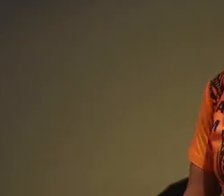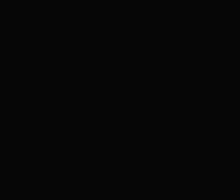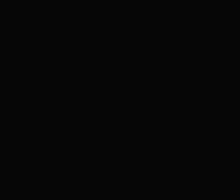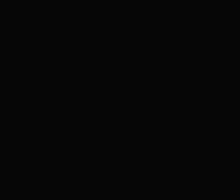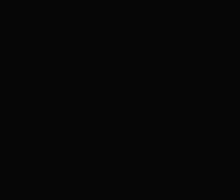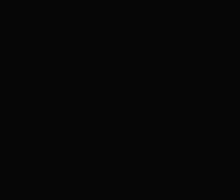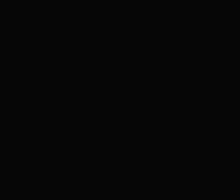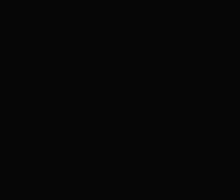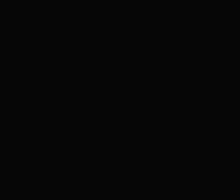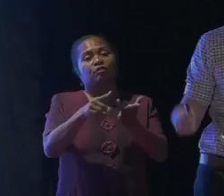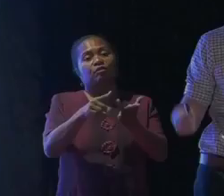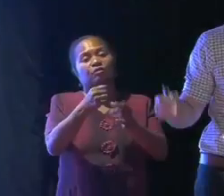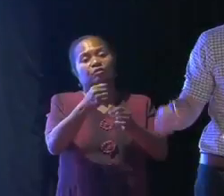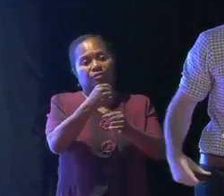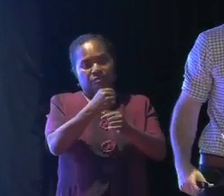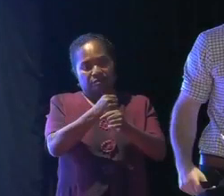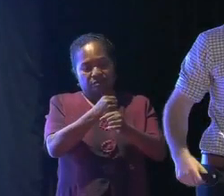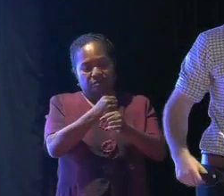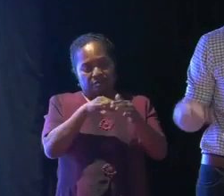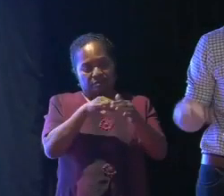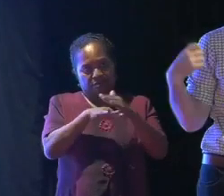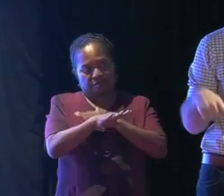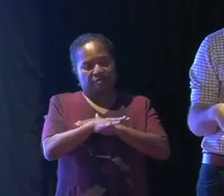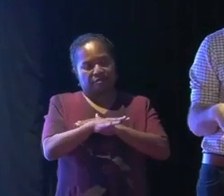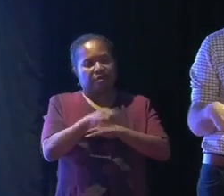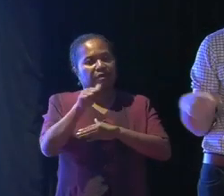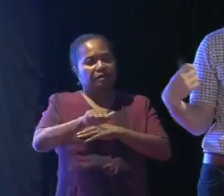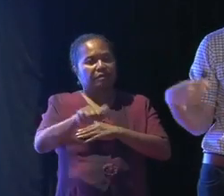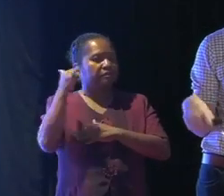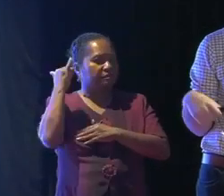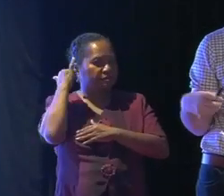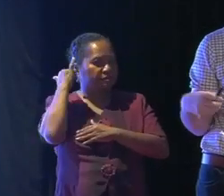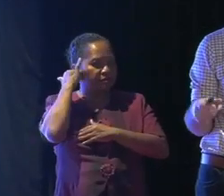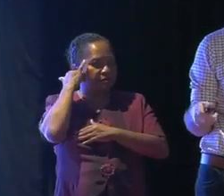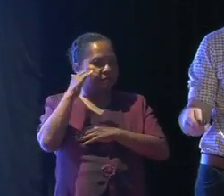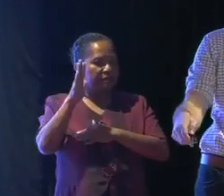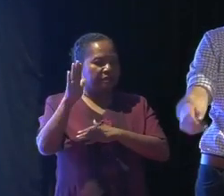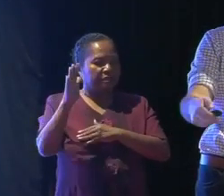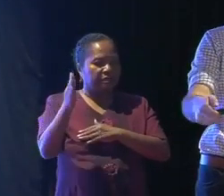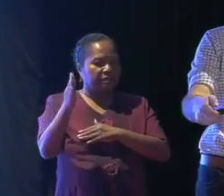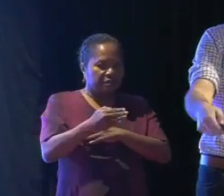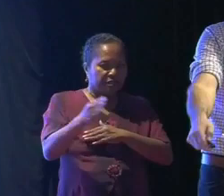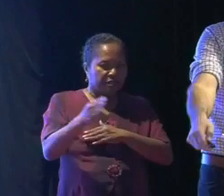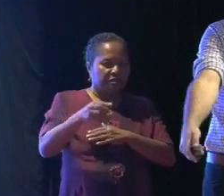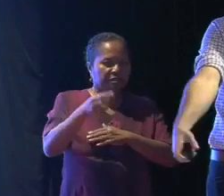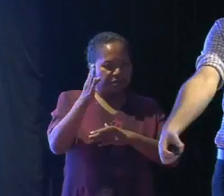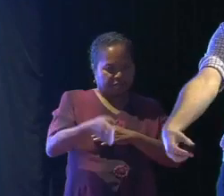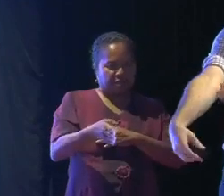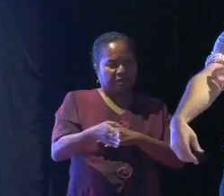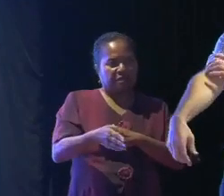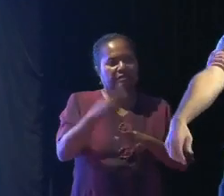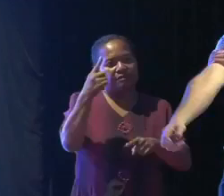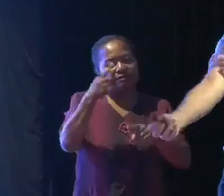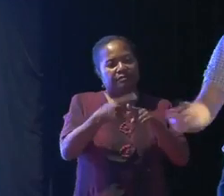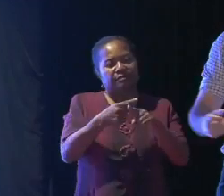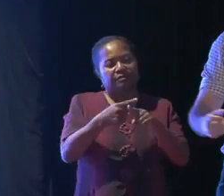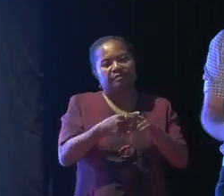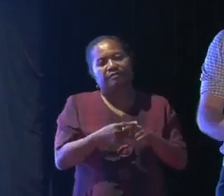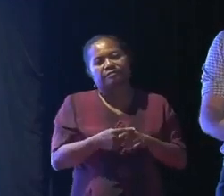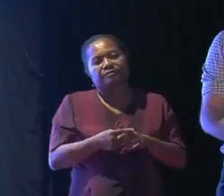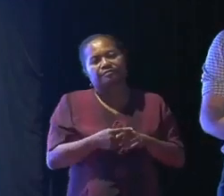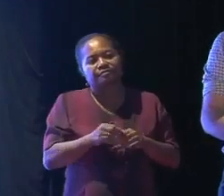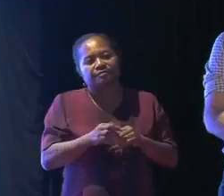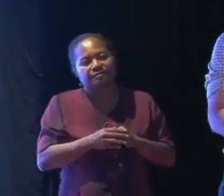just log in, and again, you can do this on your mobile phone and check out the status straight away. Very, very powerful. So